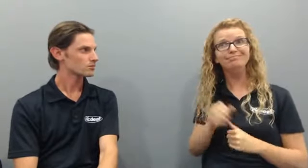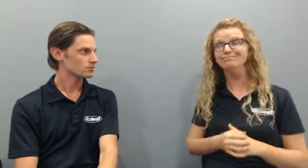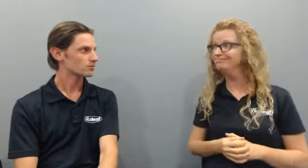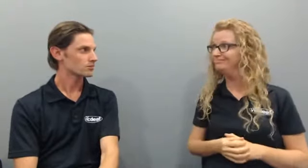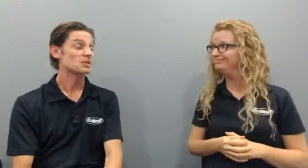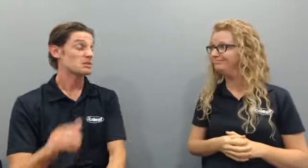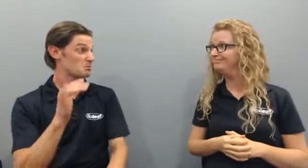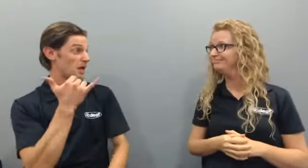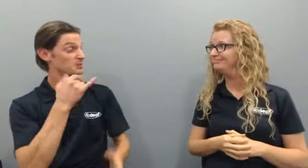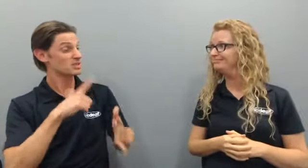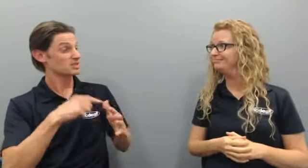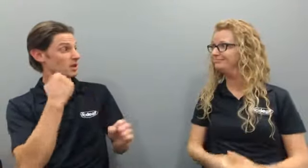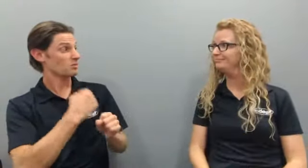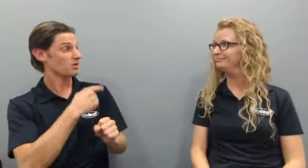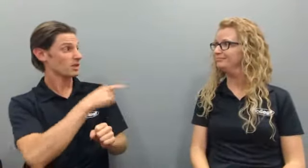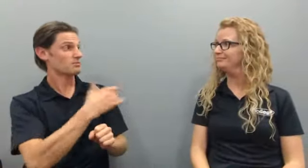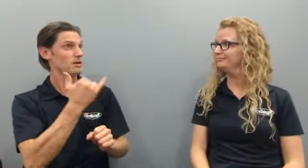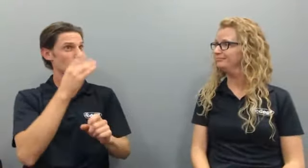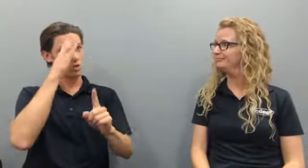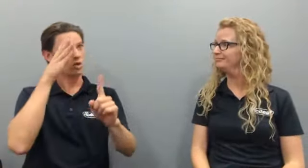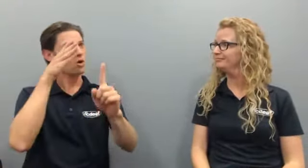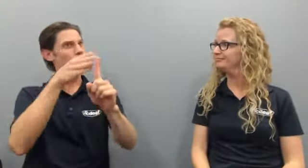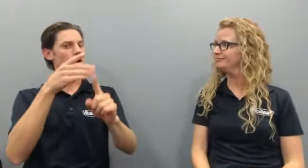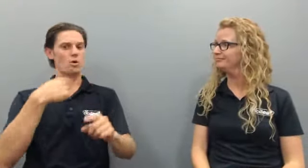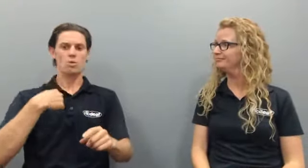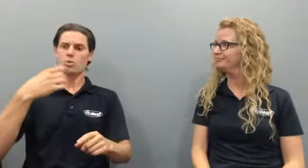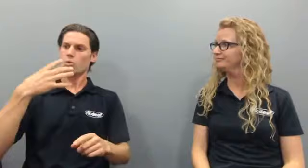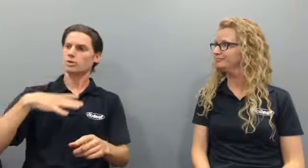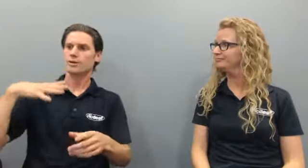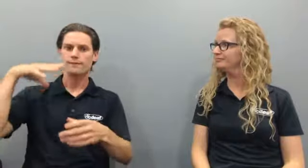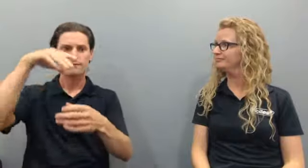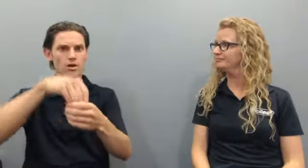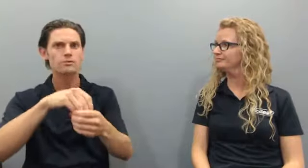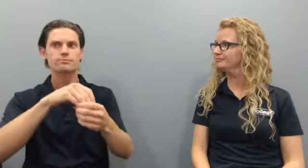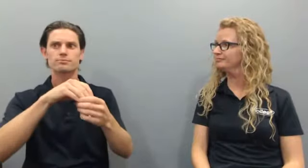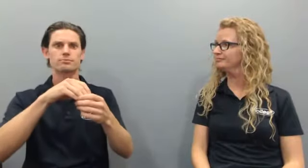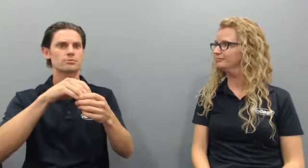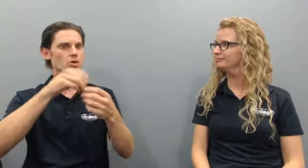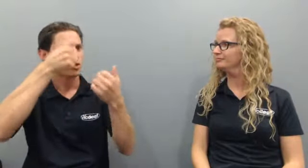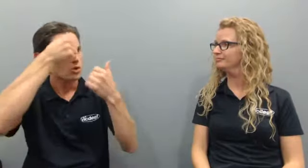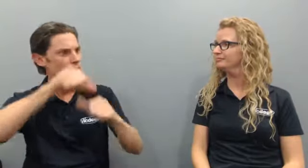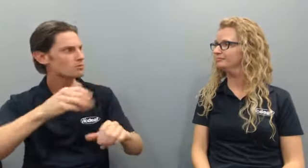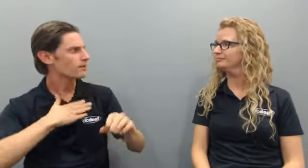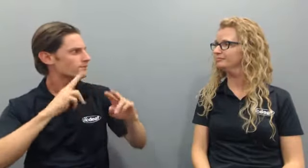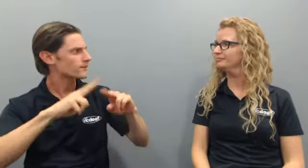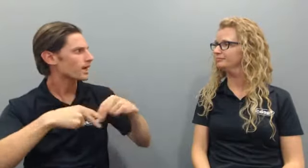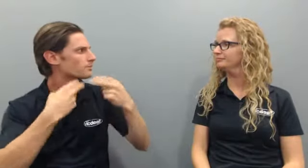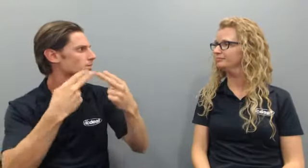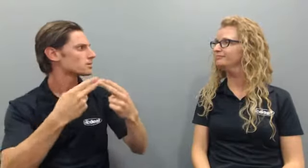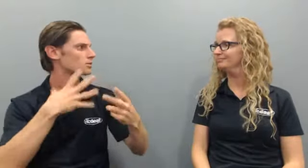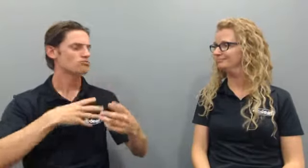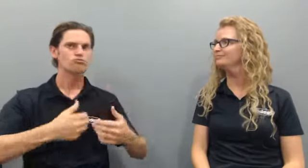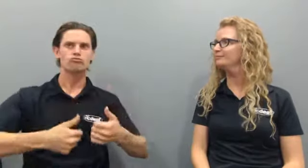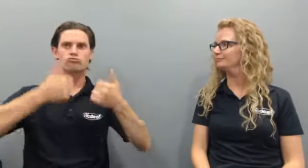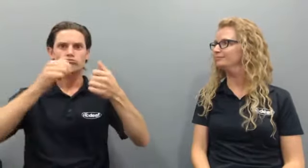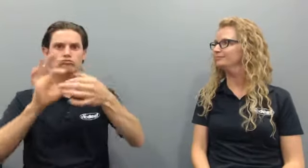any community events. An example of that may be, as your goal, you want to really get to know your family